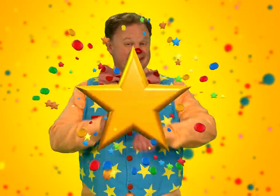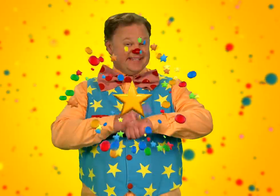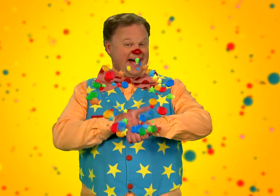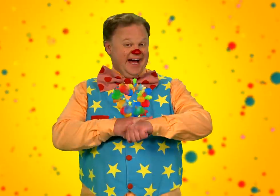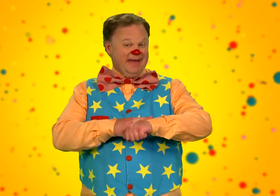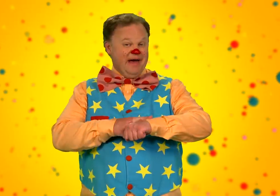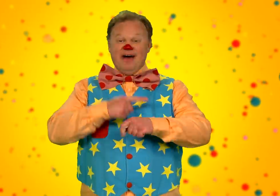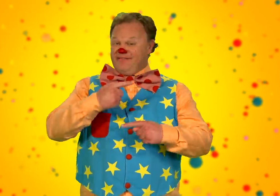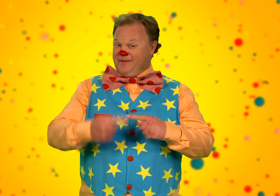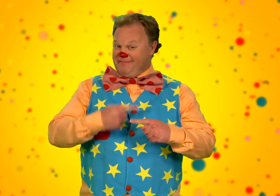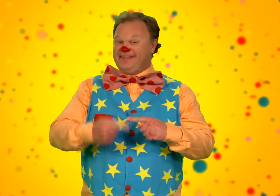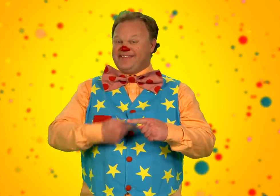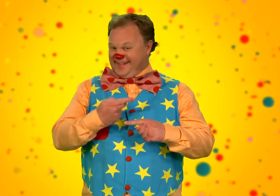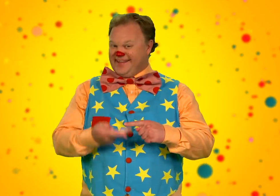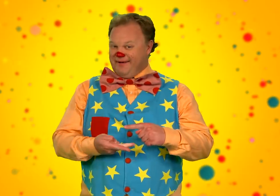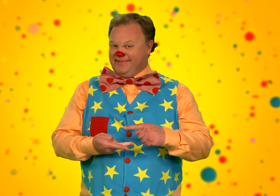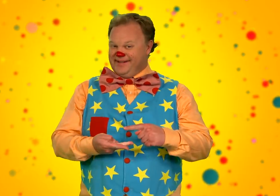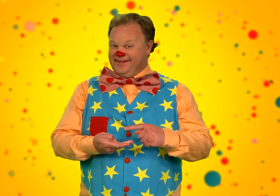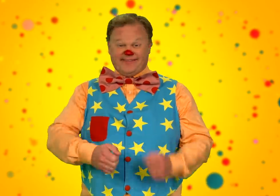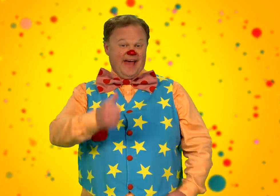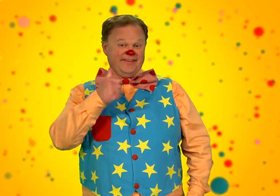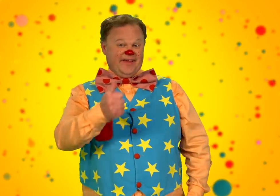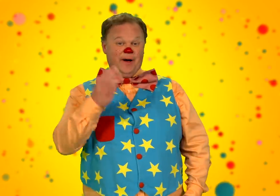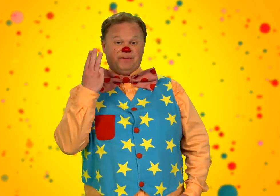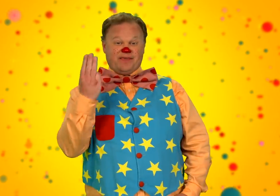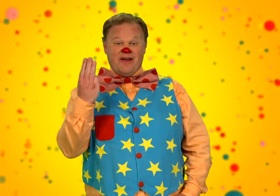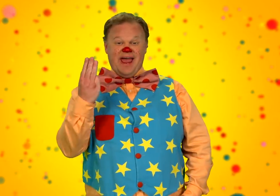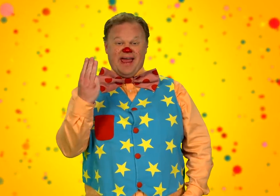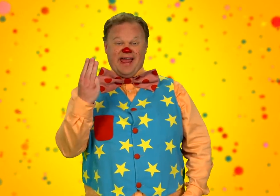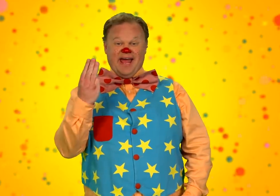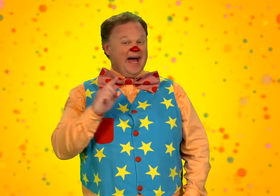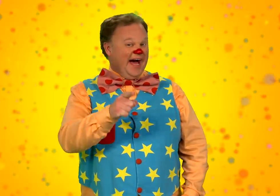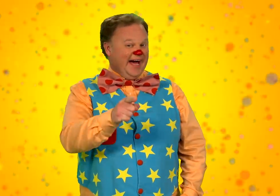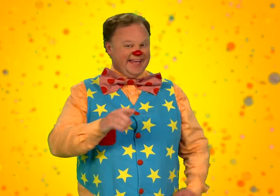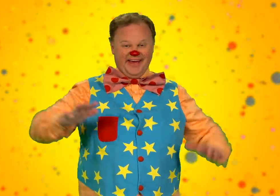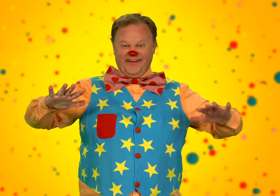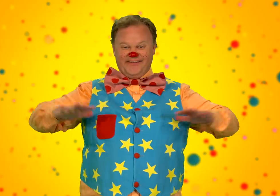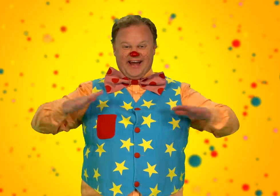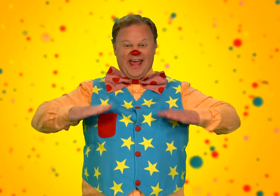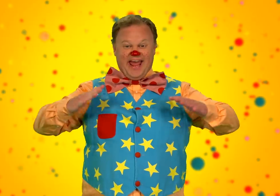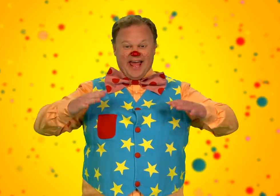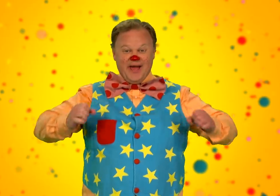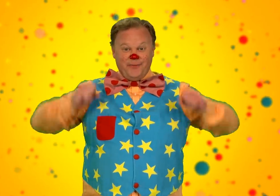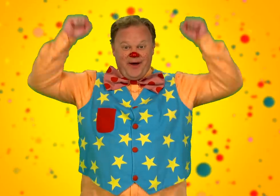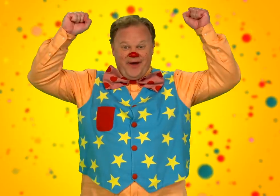It's time for Mr. Tumble's top three. Are you ready?